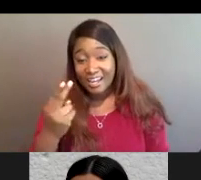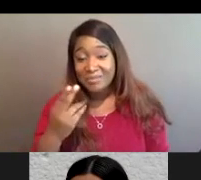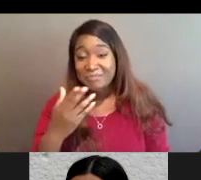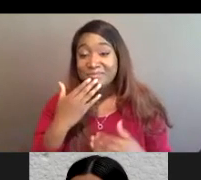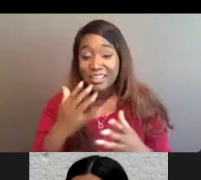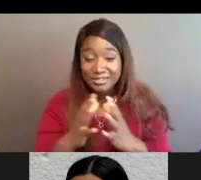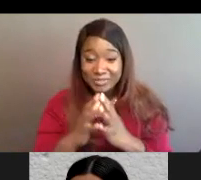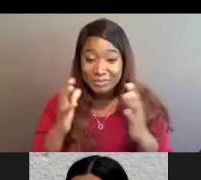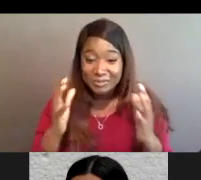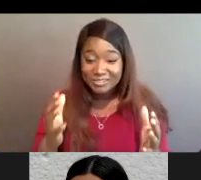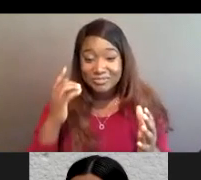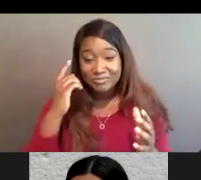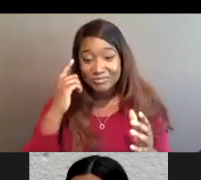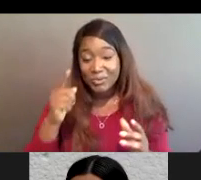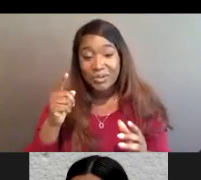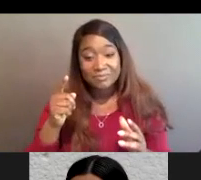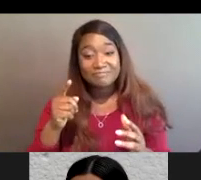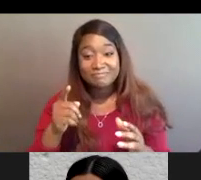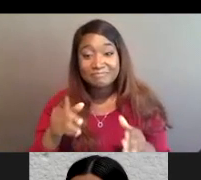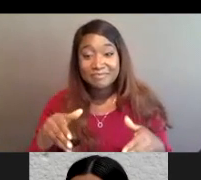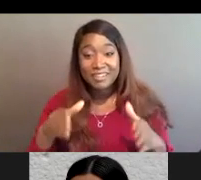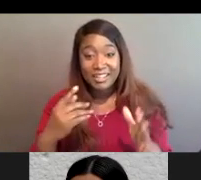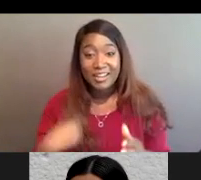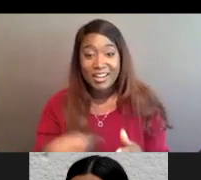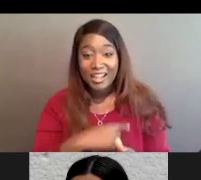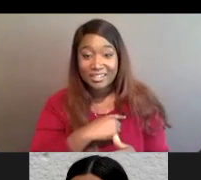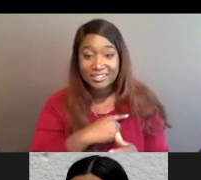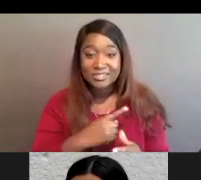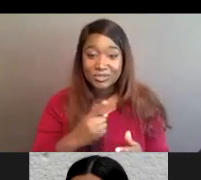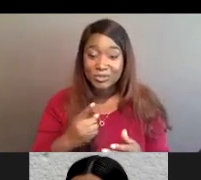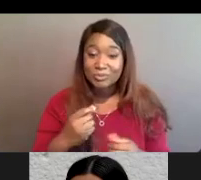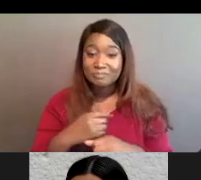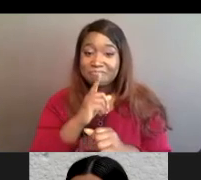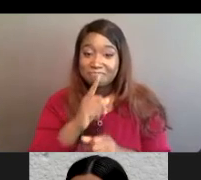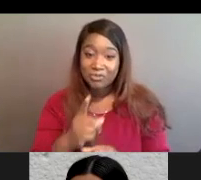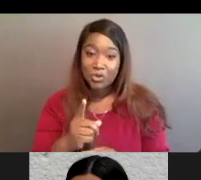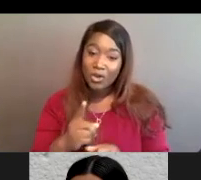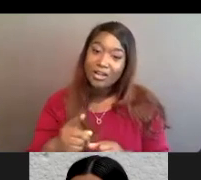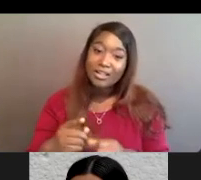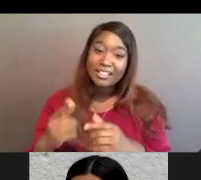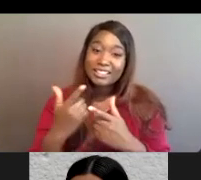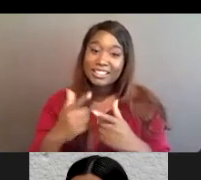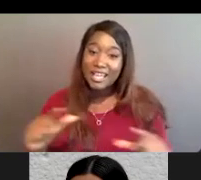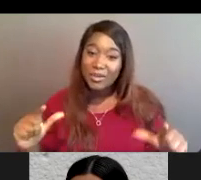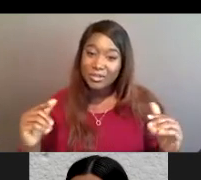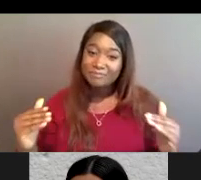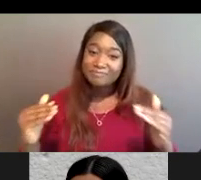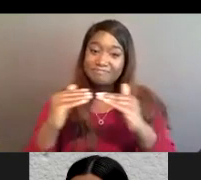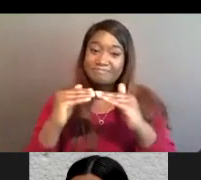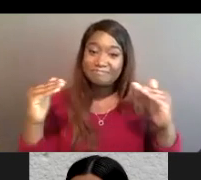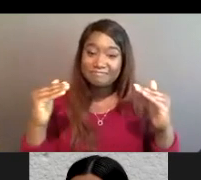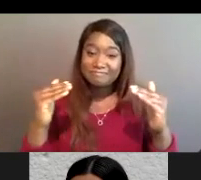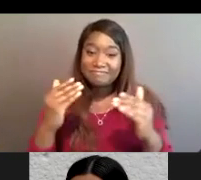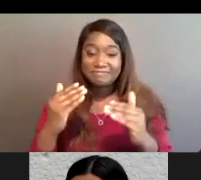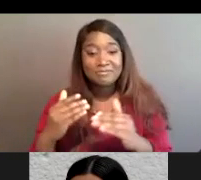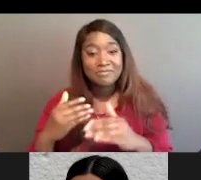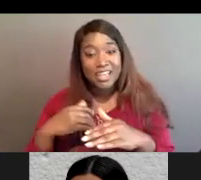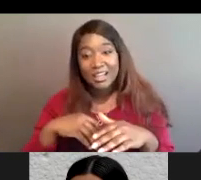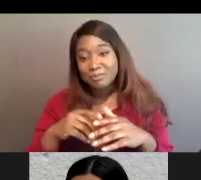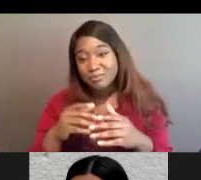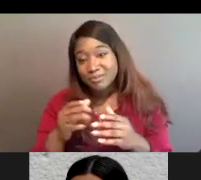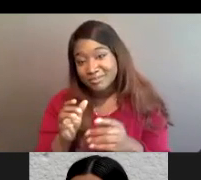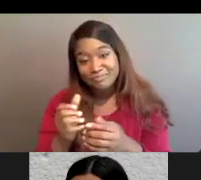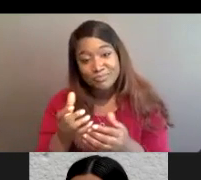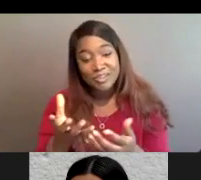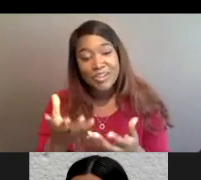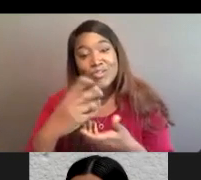for allowing us to move towards language liberation and practice that with you. I want to thank